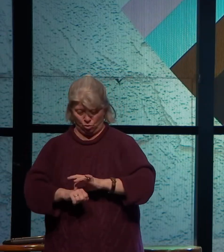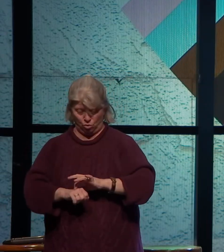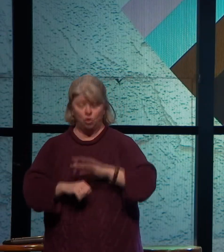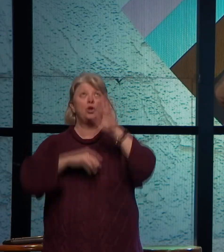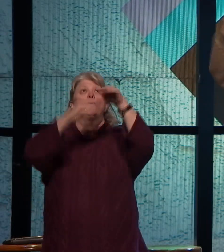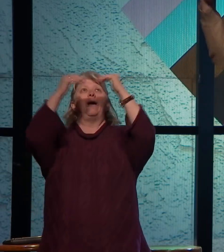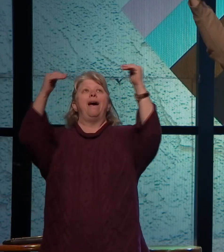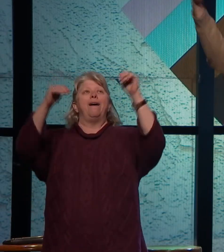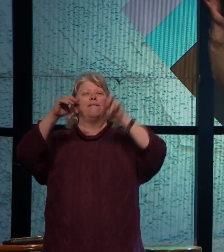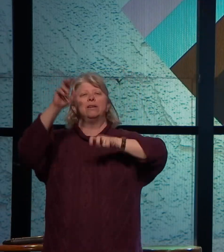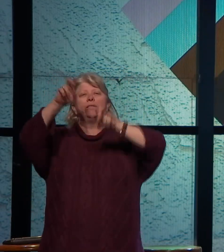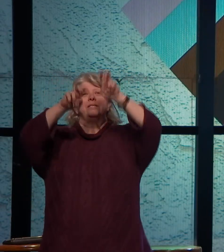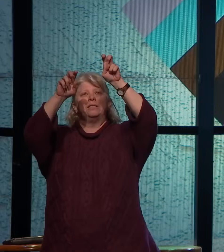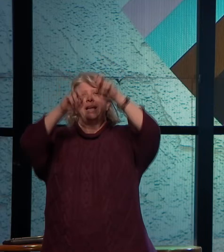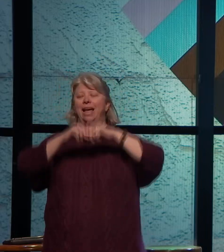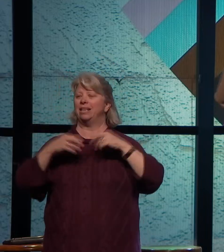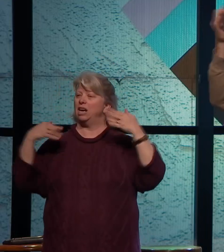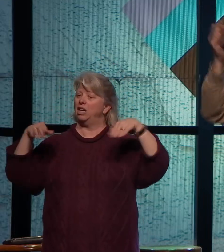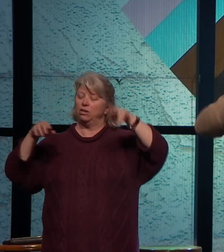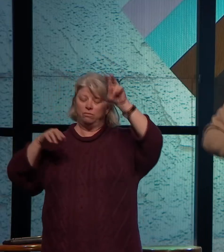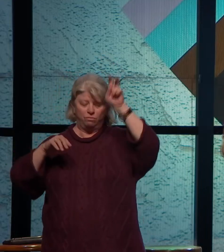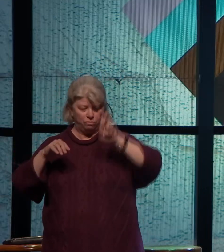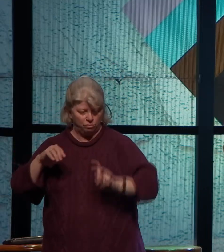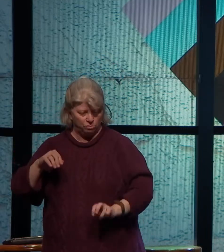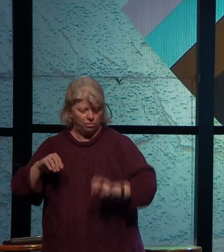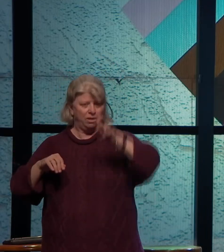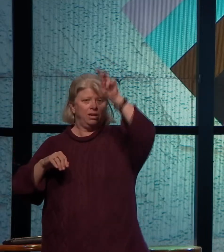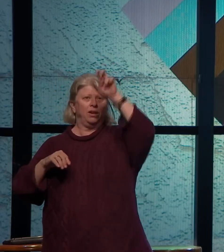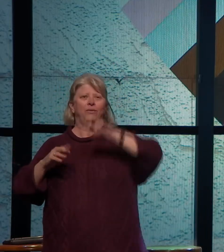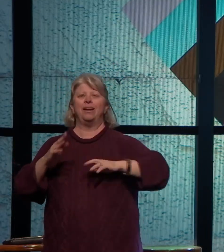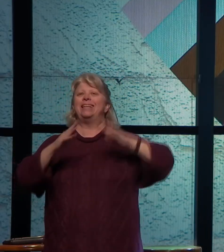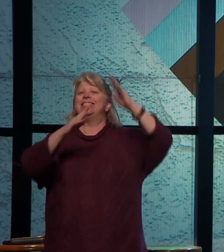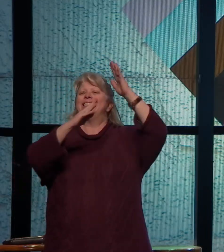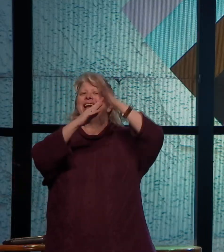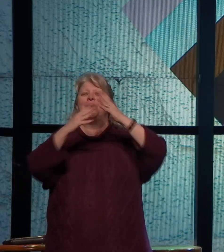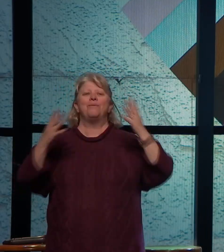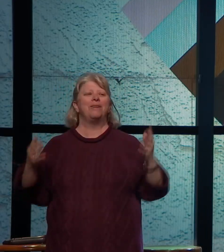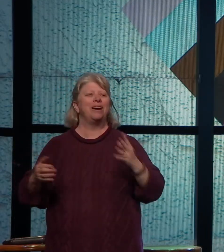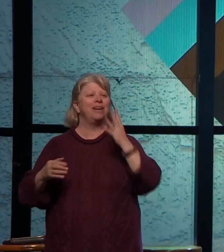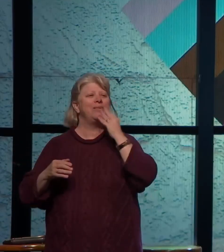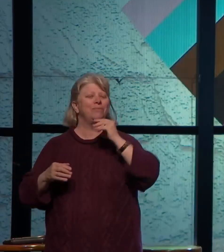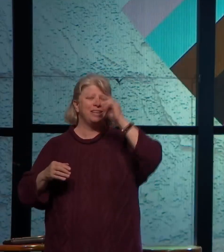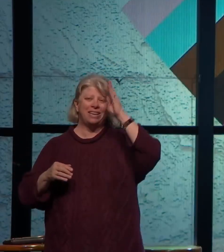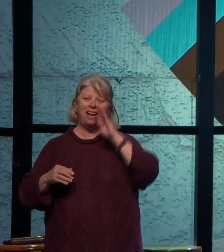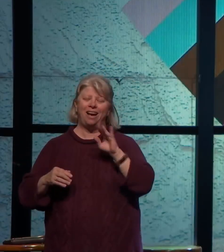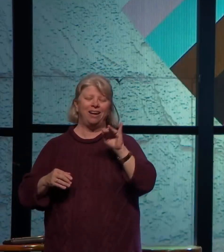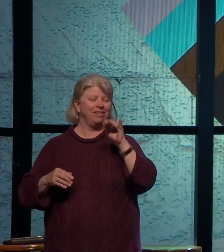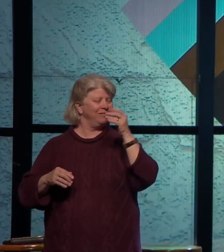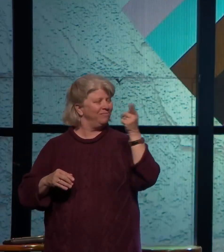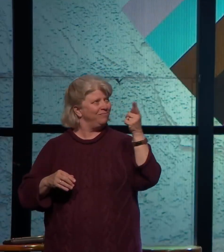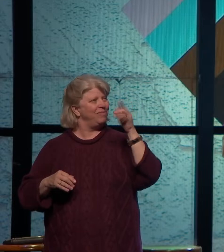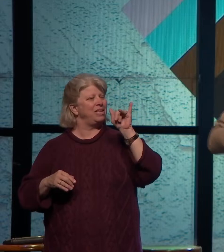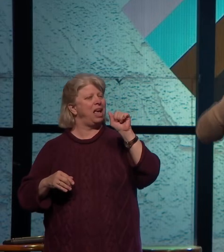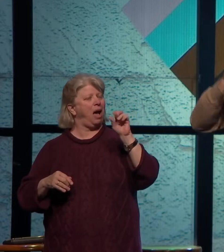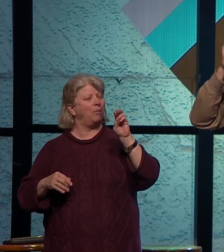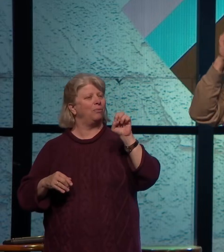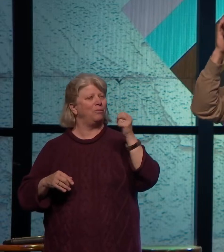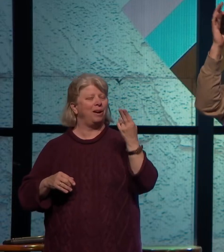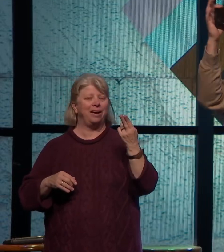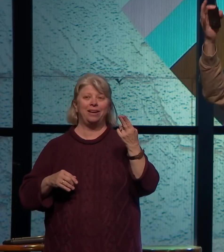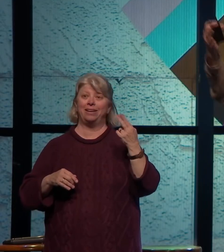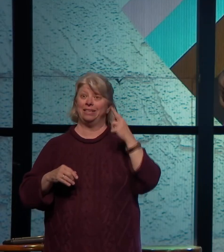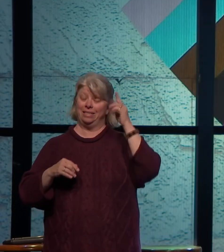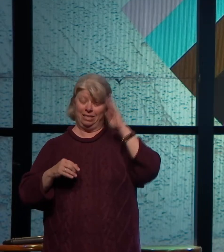heaven. And there are angels descending and ascending upon it. And at the top of it is the Hebrew God Yahweh. And Yahweh says,